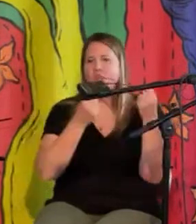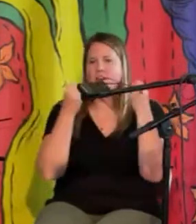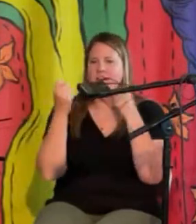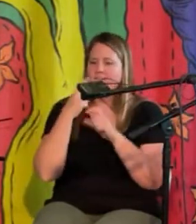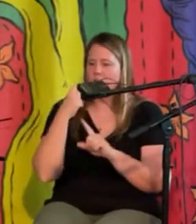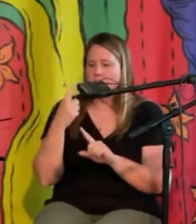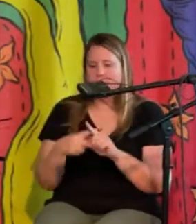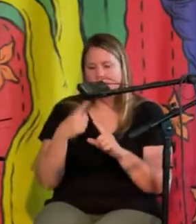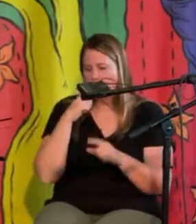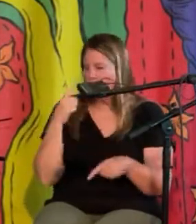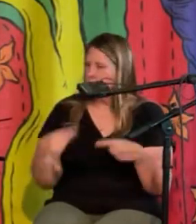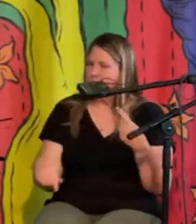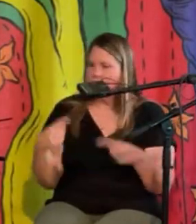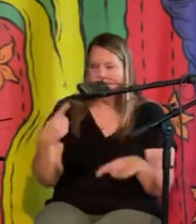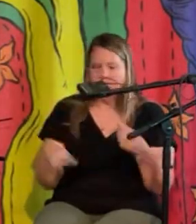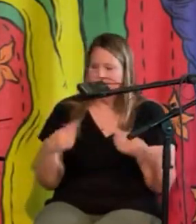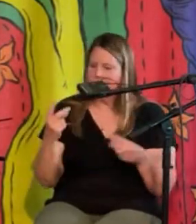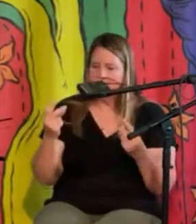drop of a hat.